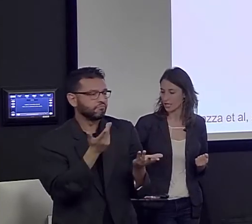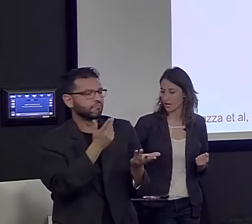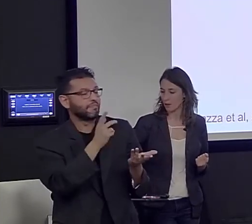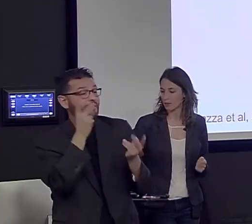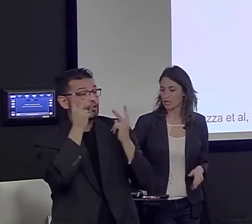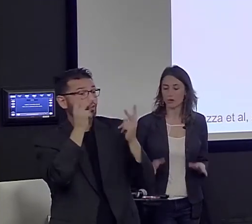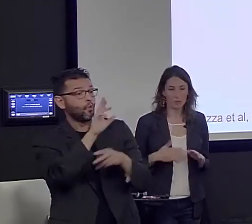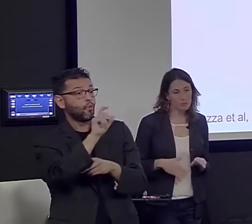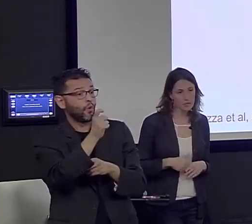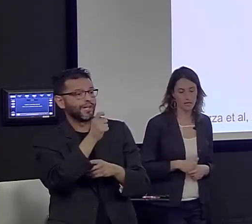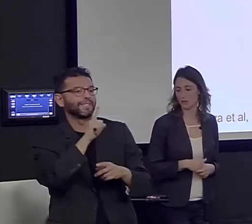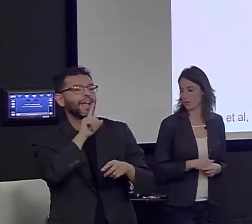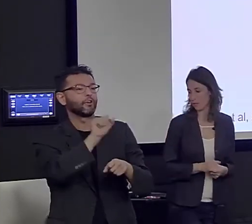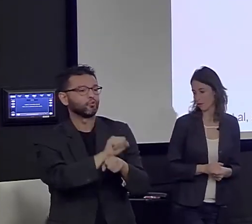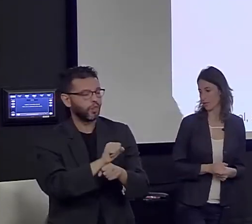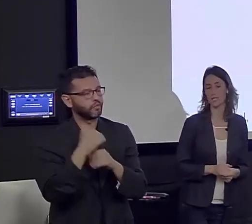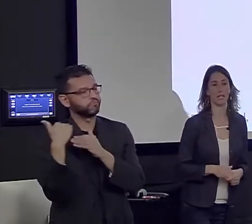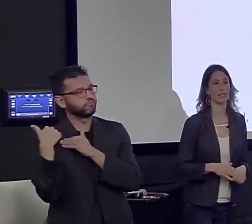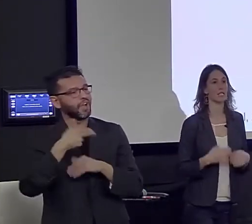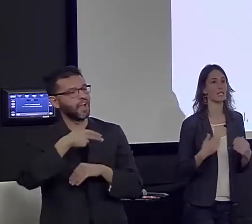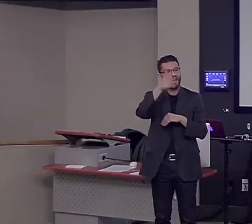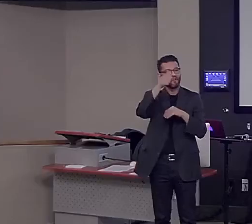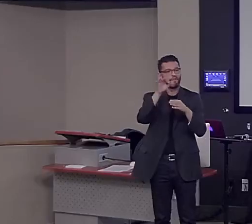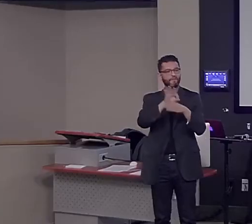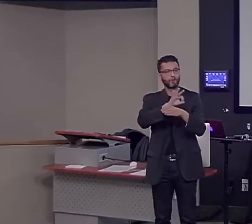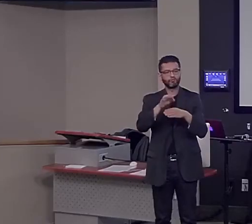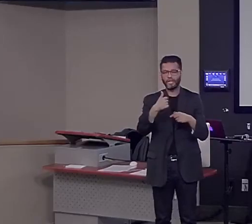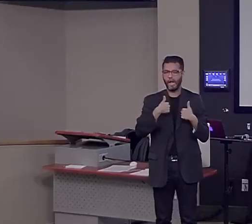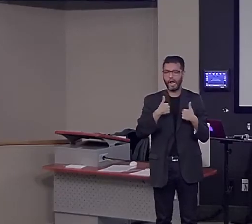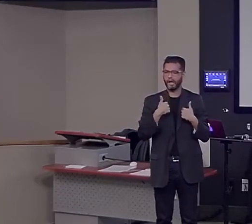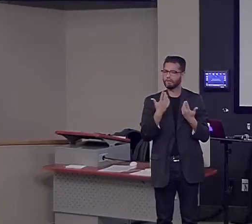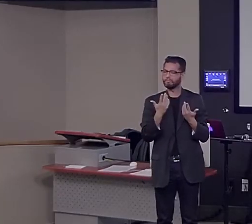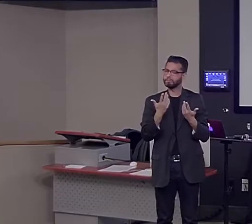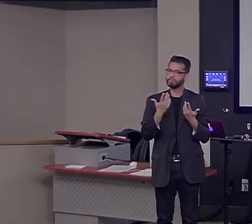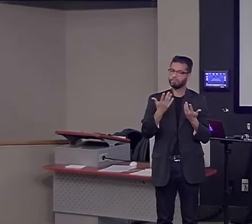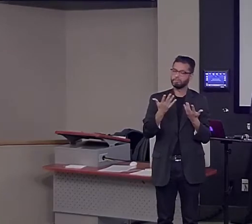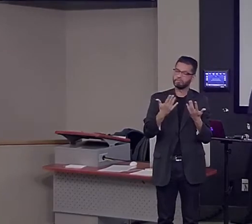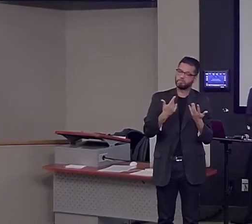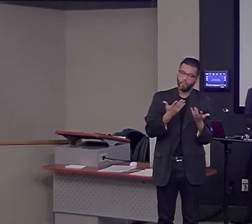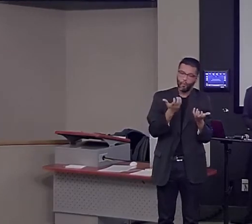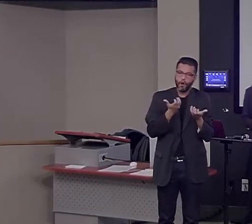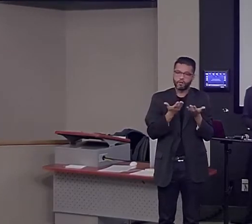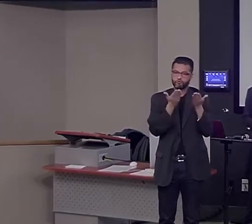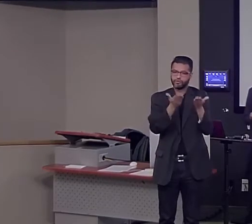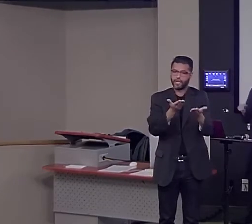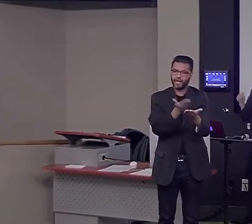functions? So I'm gonna present you with some evidence that this is a more general phenomena. So